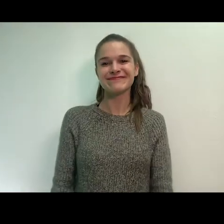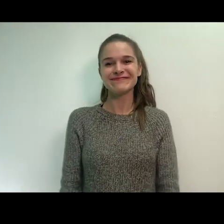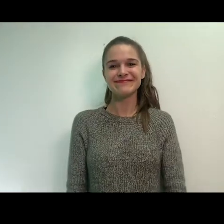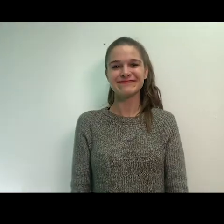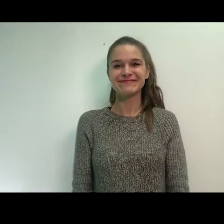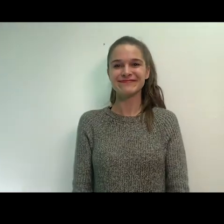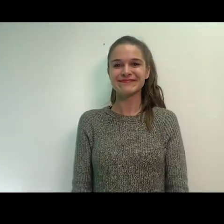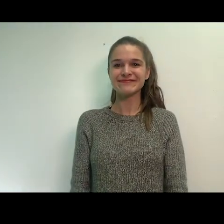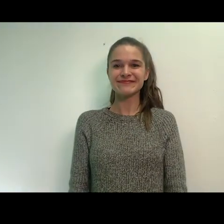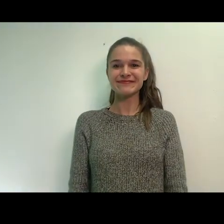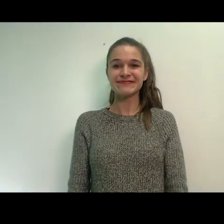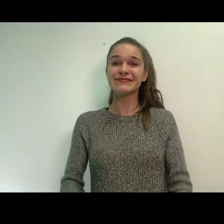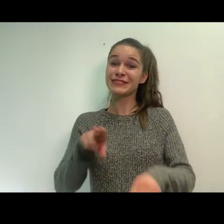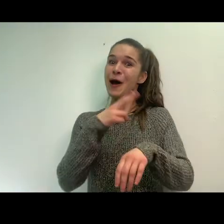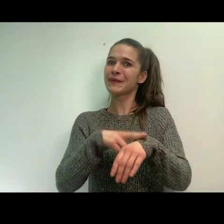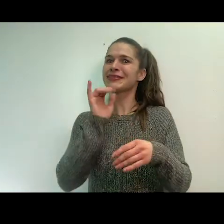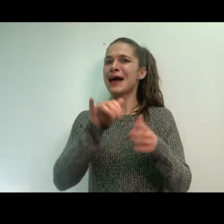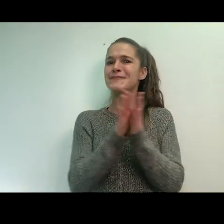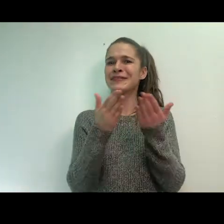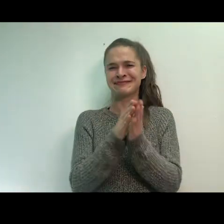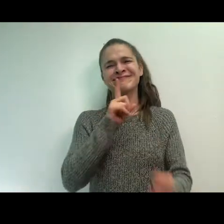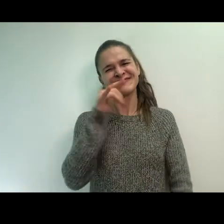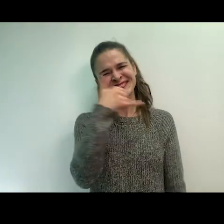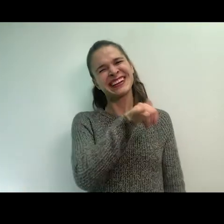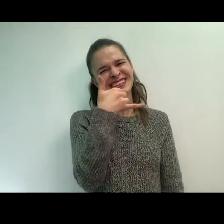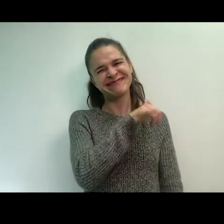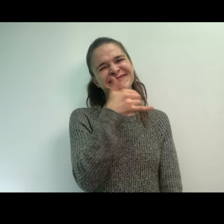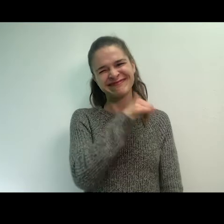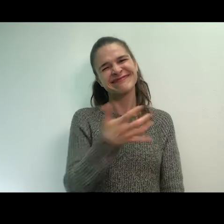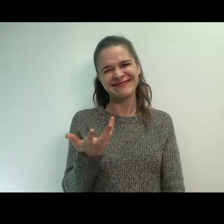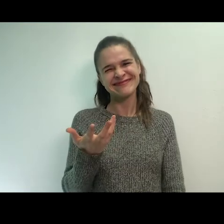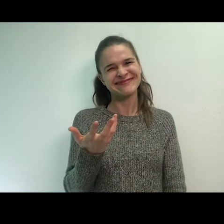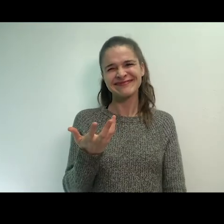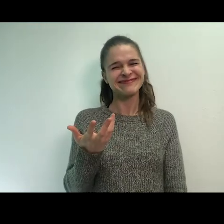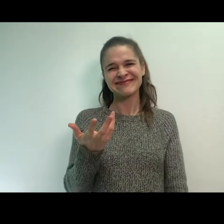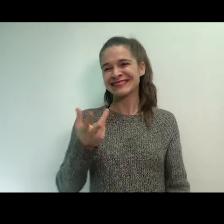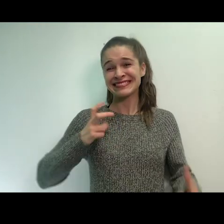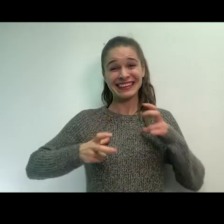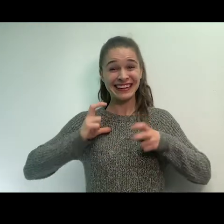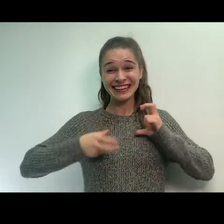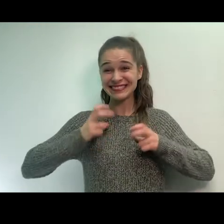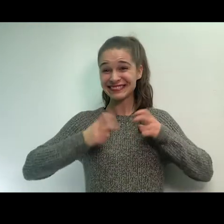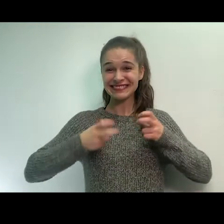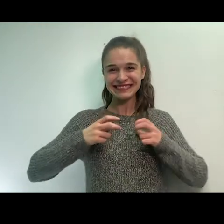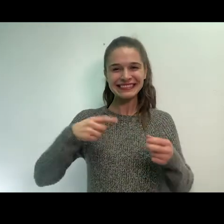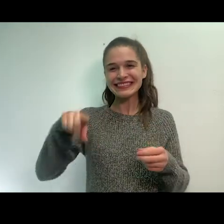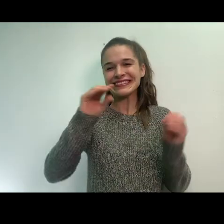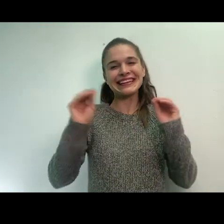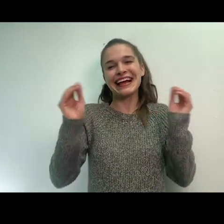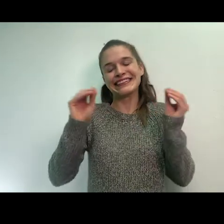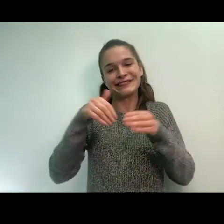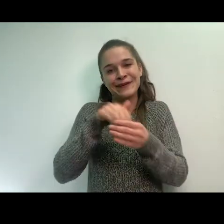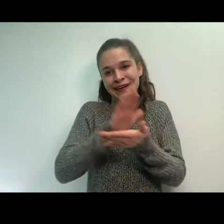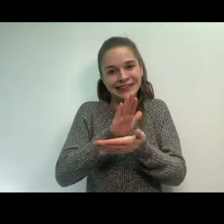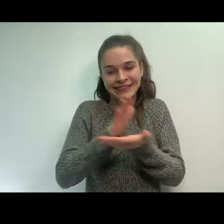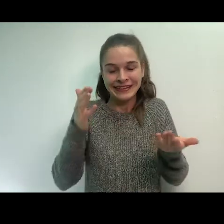Now, of course, that book was pretty silly, and I imagine there aren't T-Rexes at school that are trying to eat you. But it's